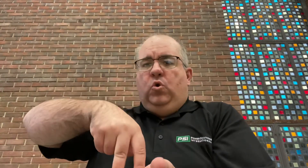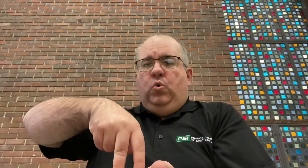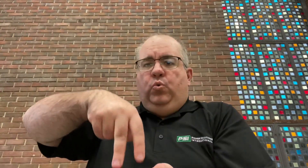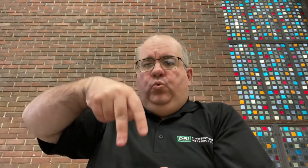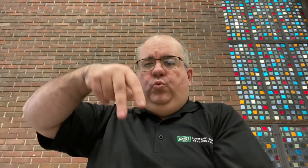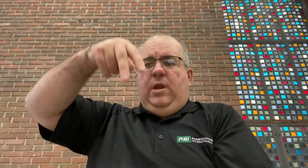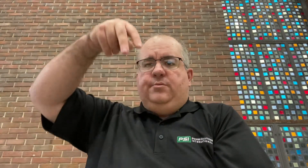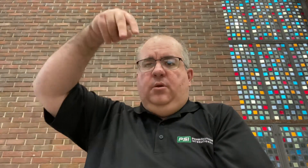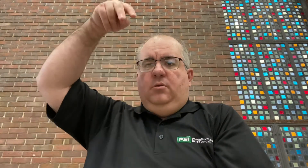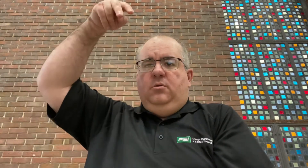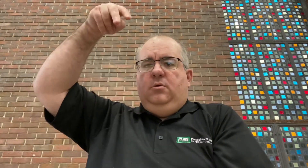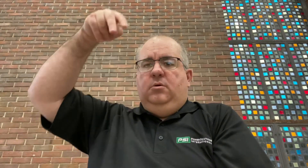Written.